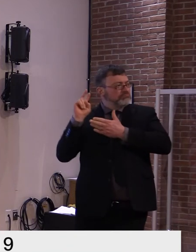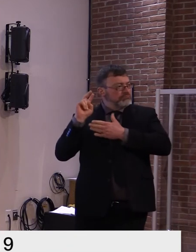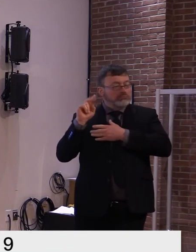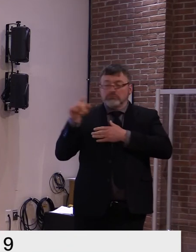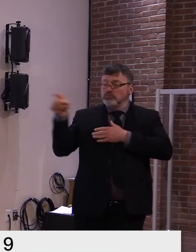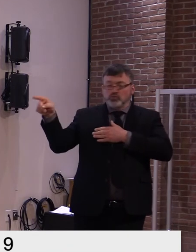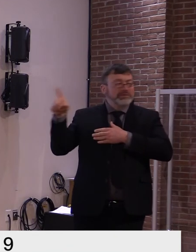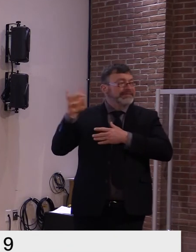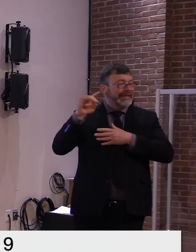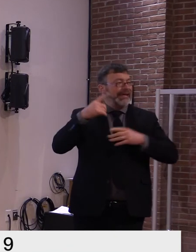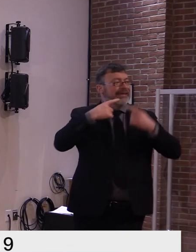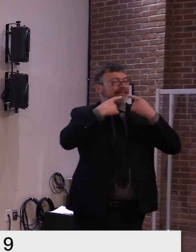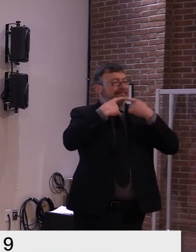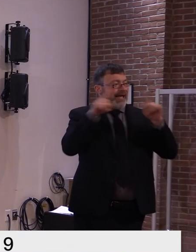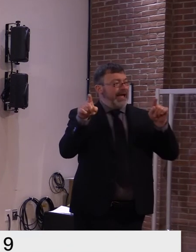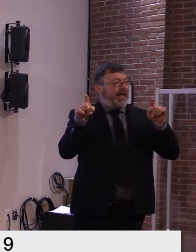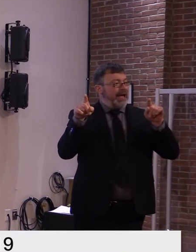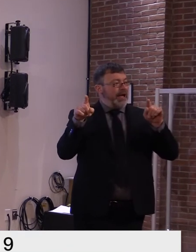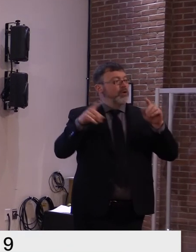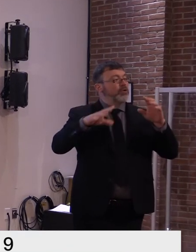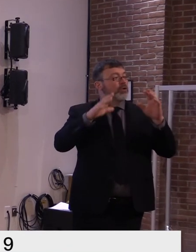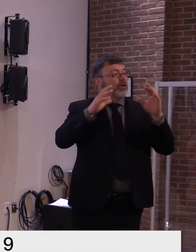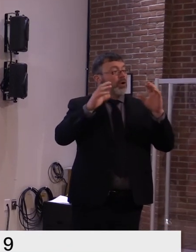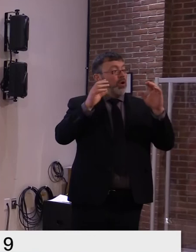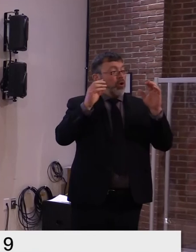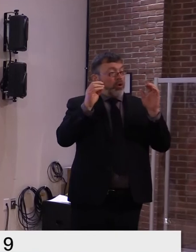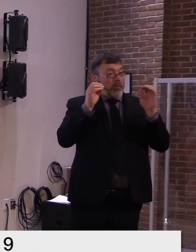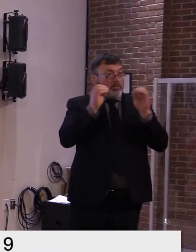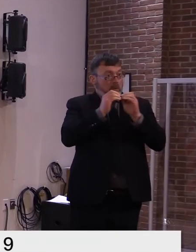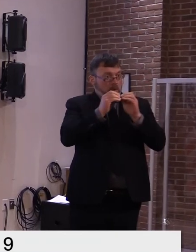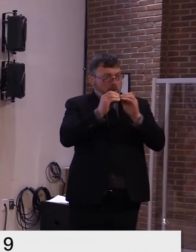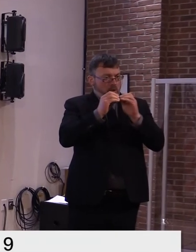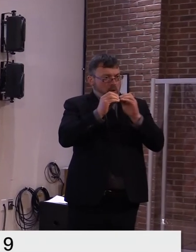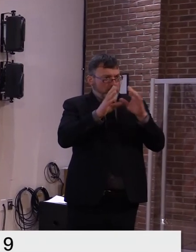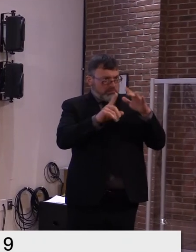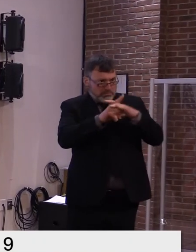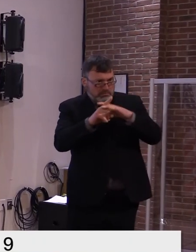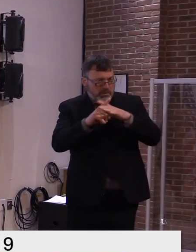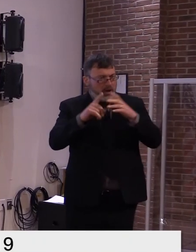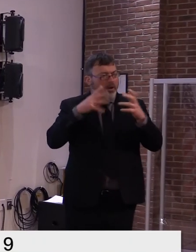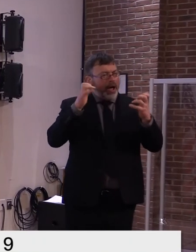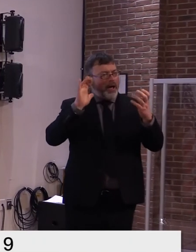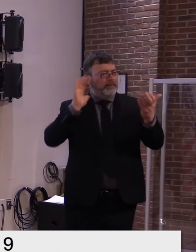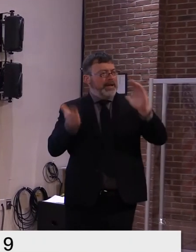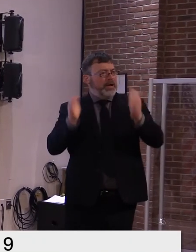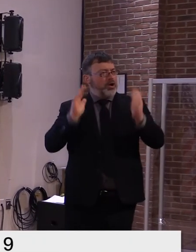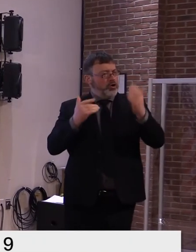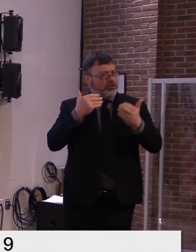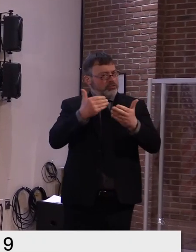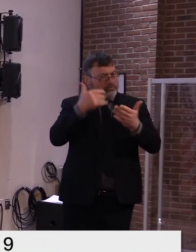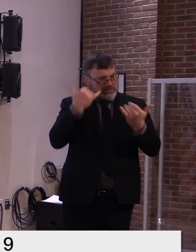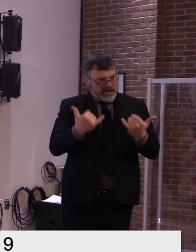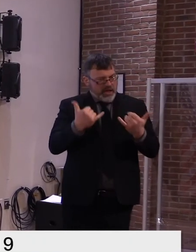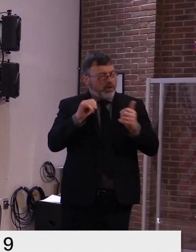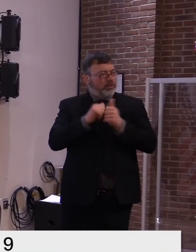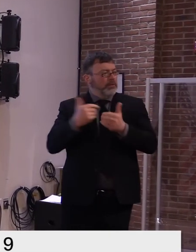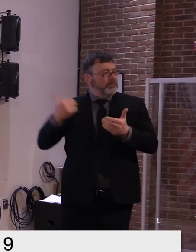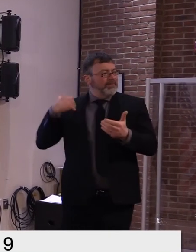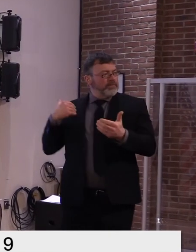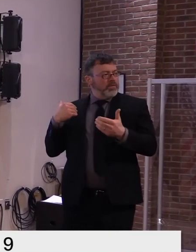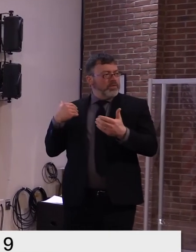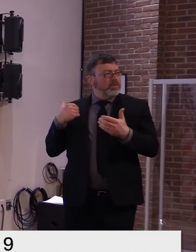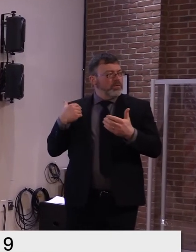what was reported a couple weeks ago? And what about correctional officer vaccinations? Are